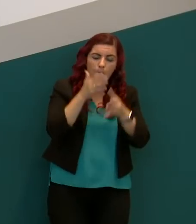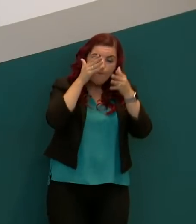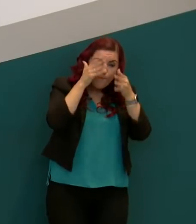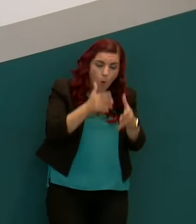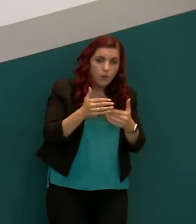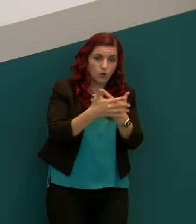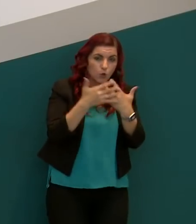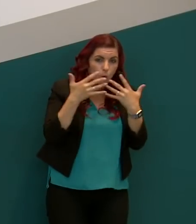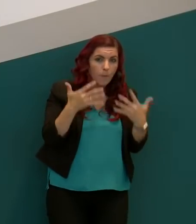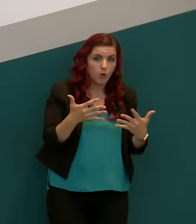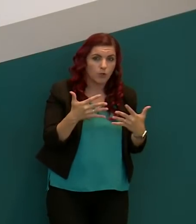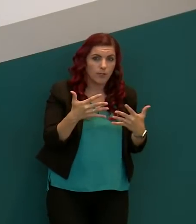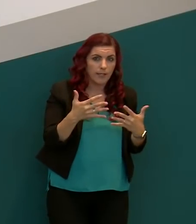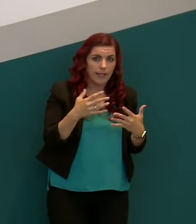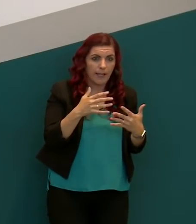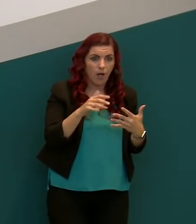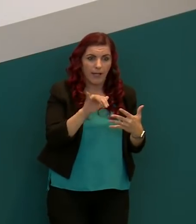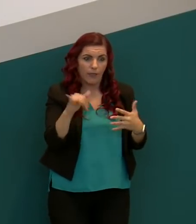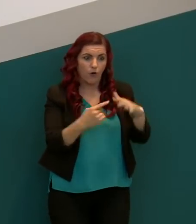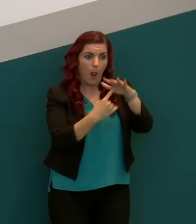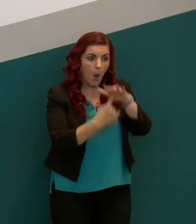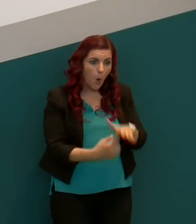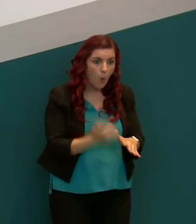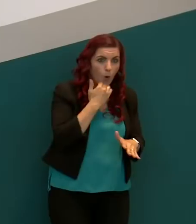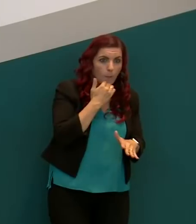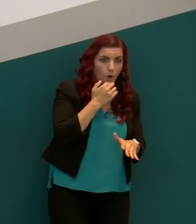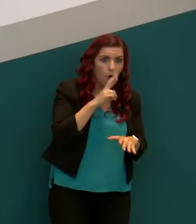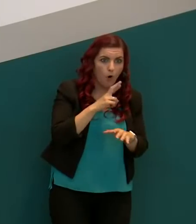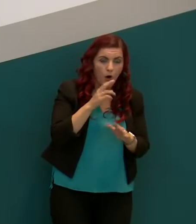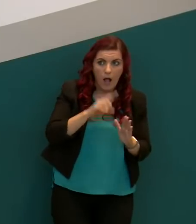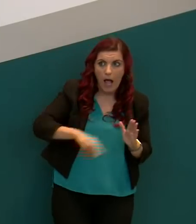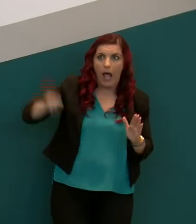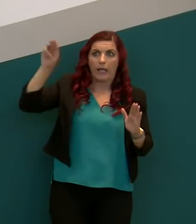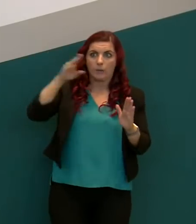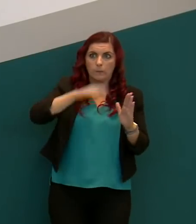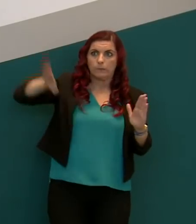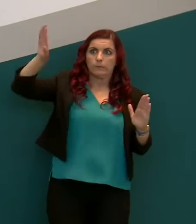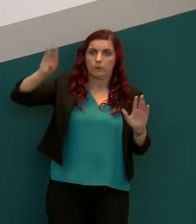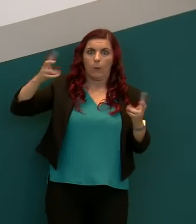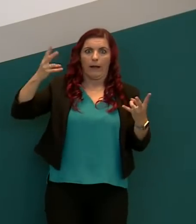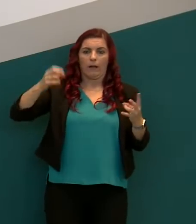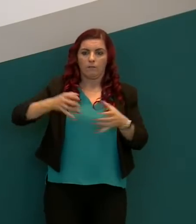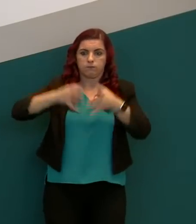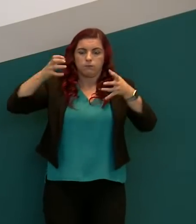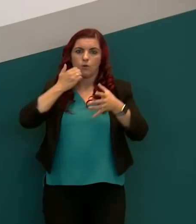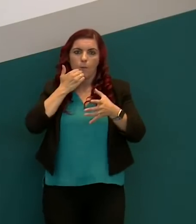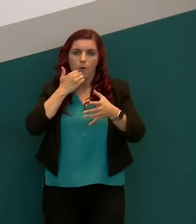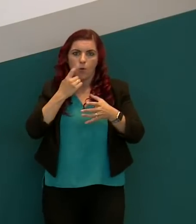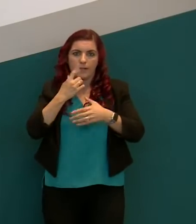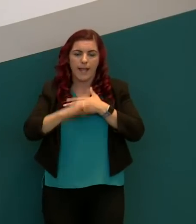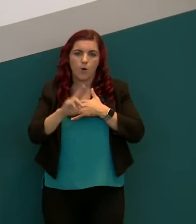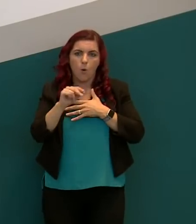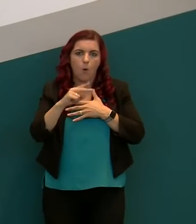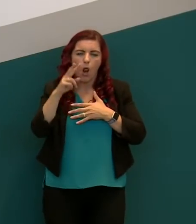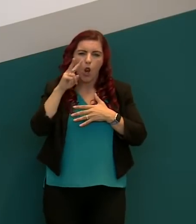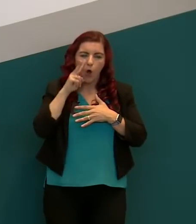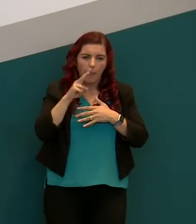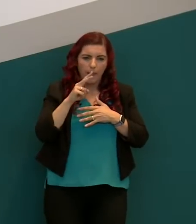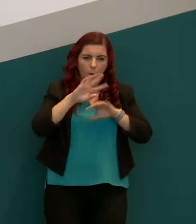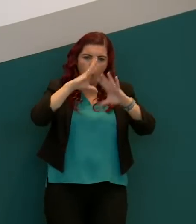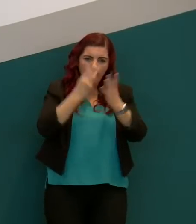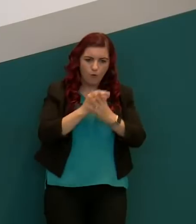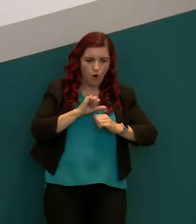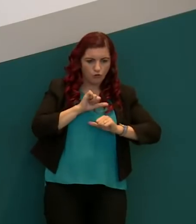emphasis on either a low number on a given day or a particularly high number on a given day. It really is the trends over time that